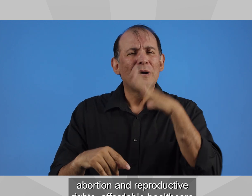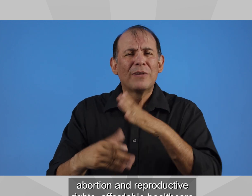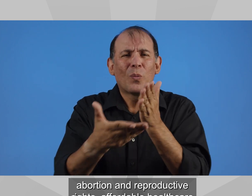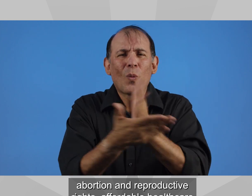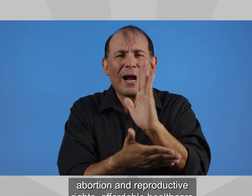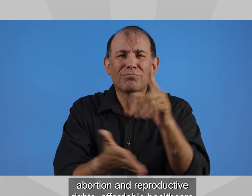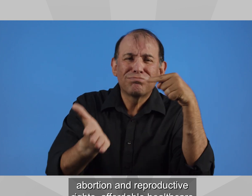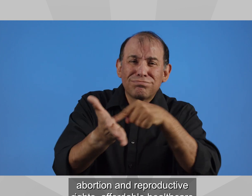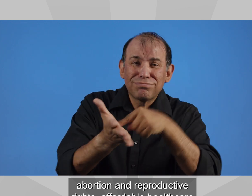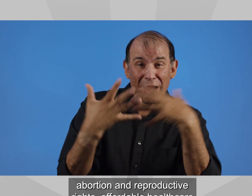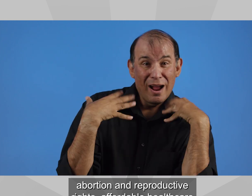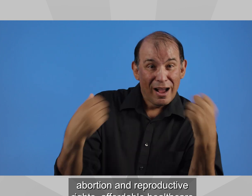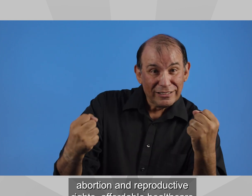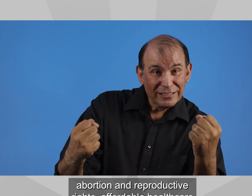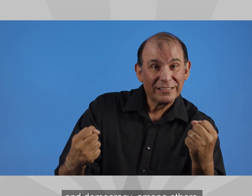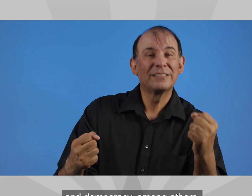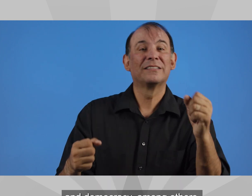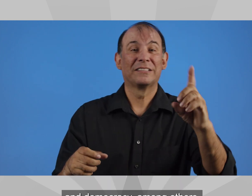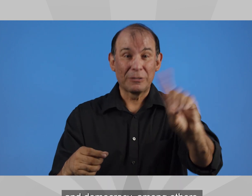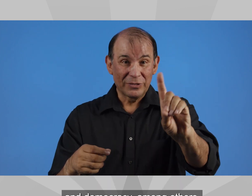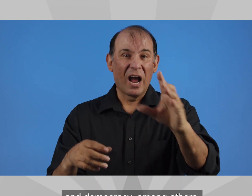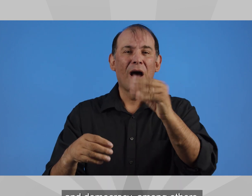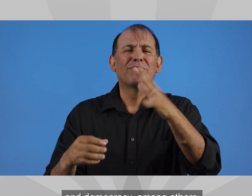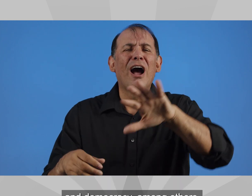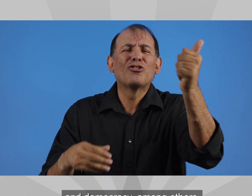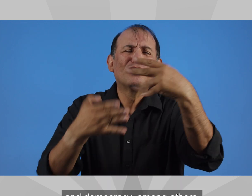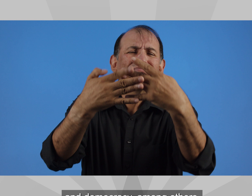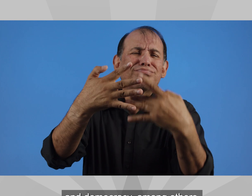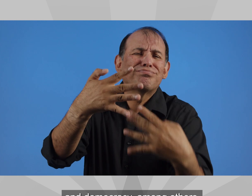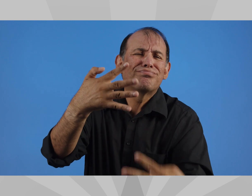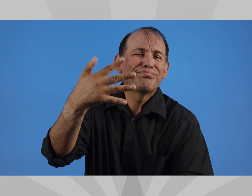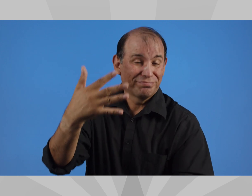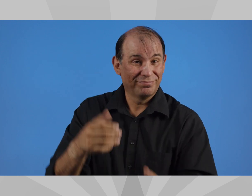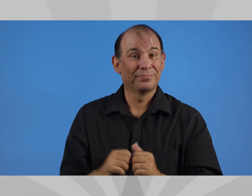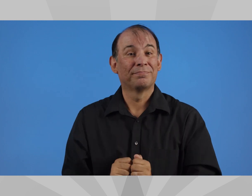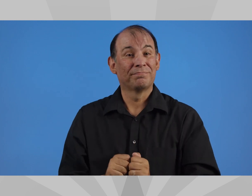rights, affordable health care, and democracy, among others.